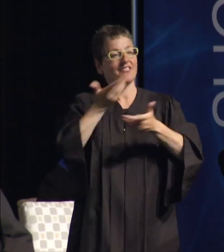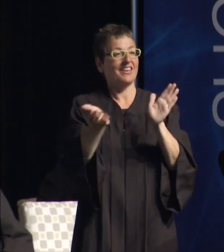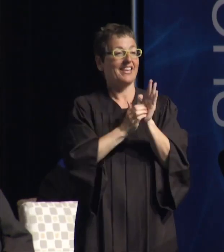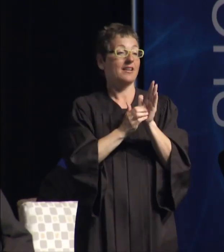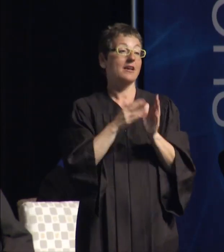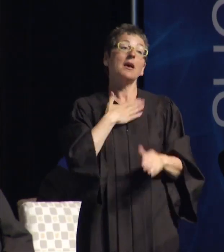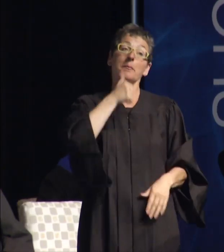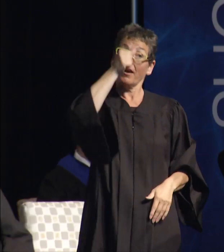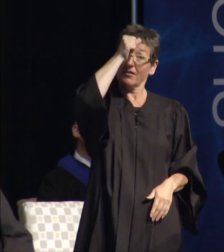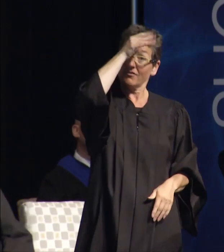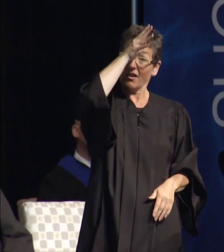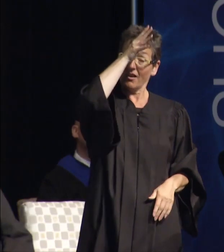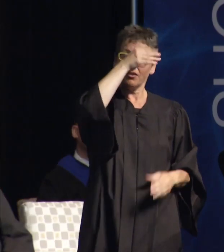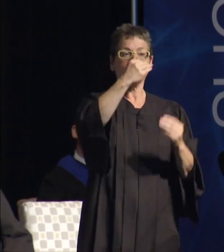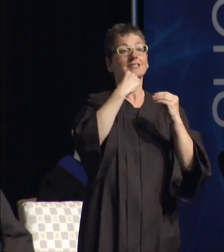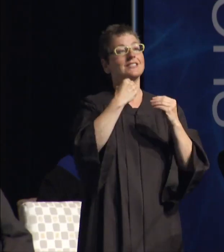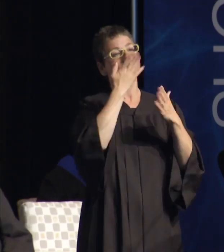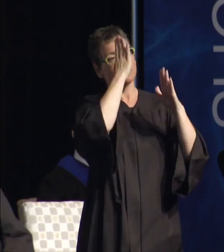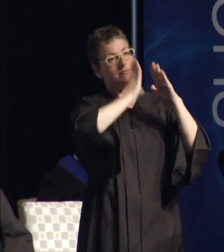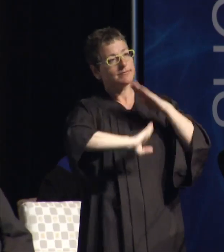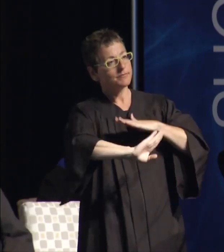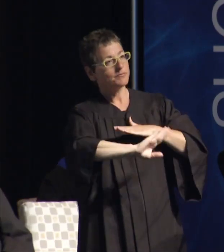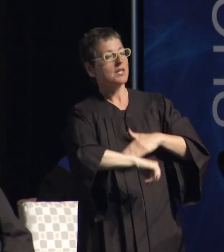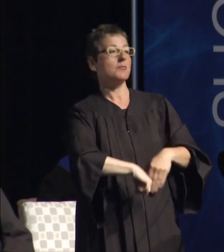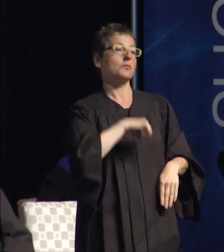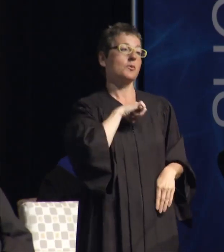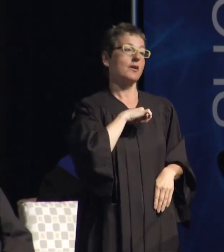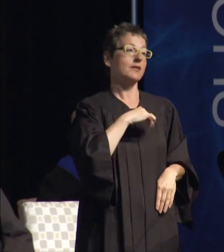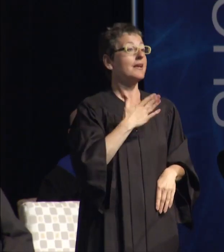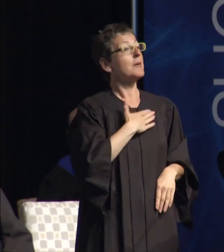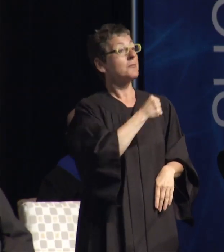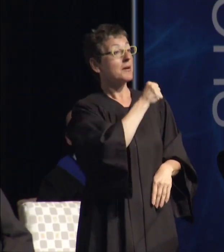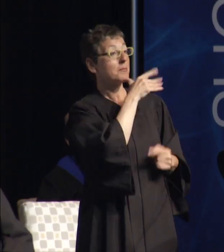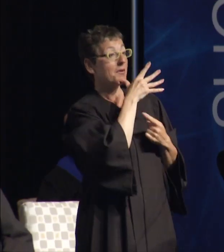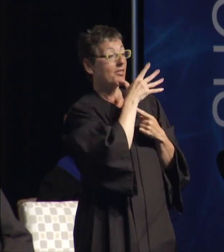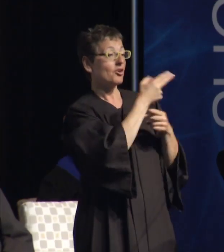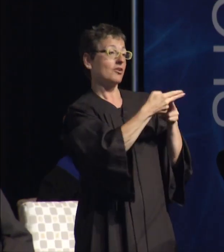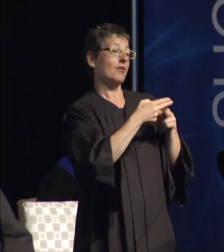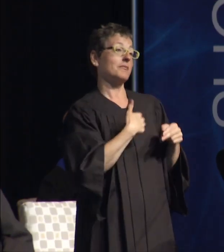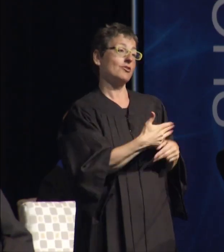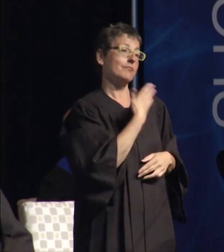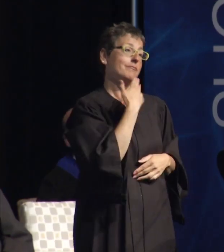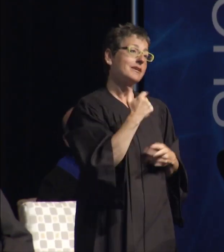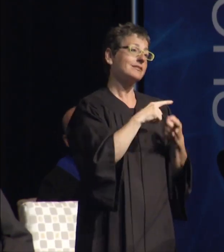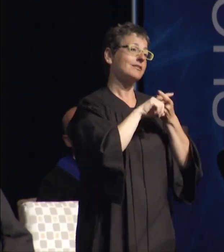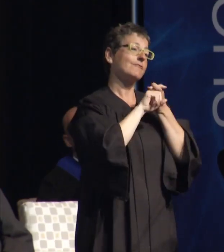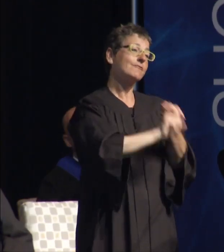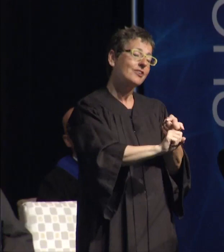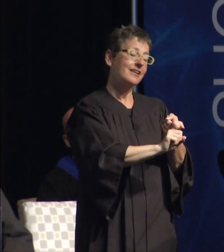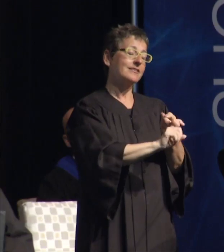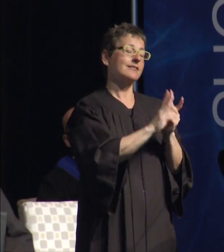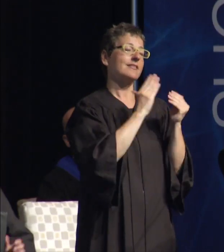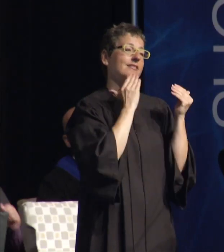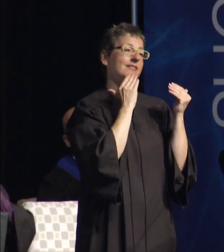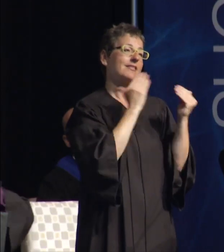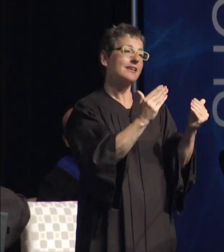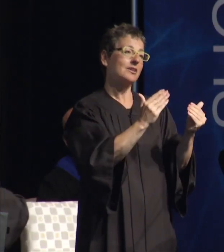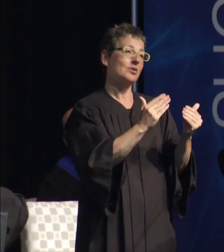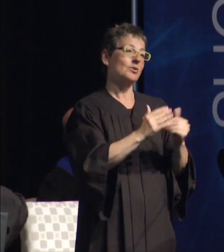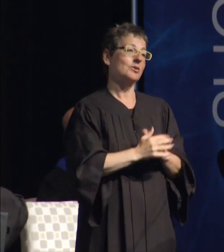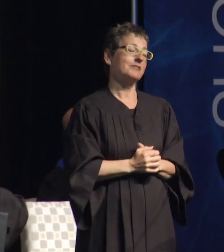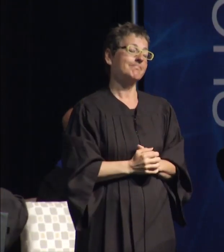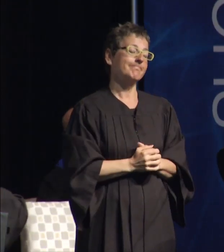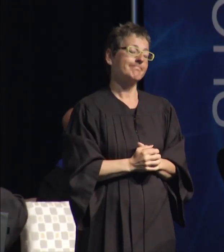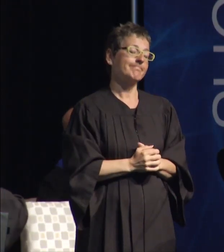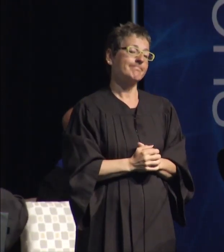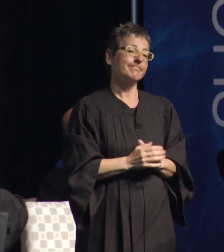who taught me humility and pride, and to my mother for calling me her best friend. Thank you. I will